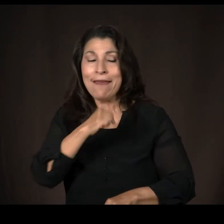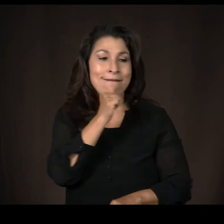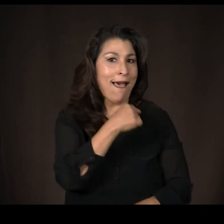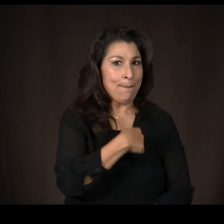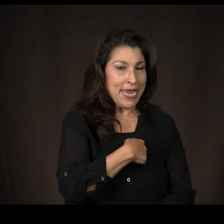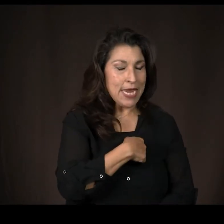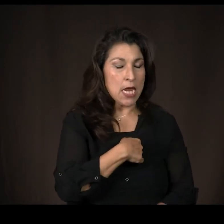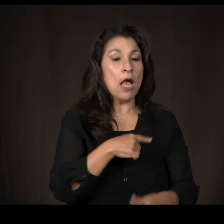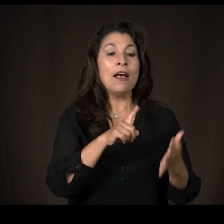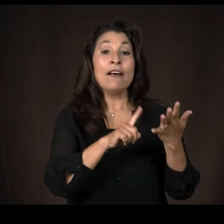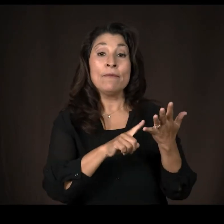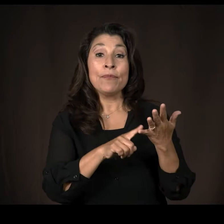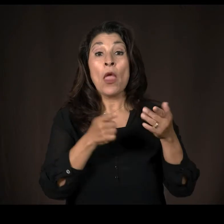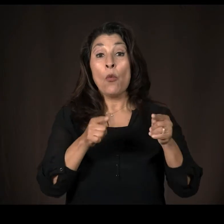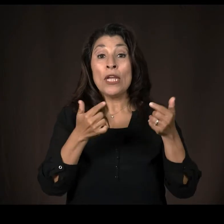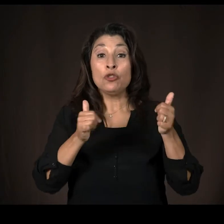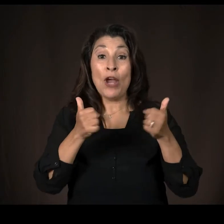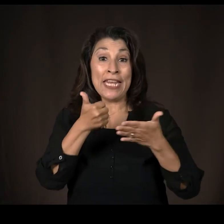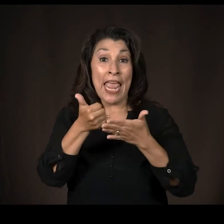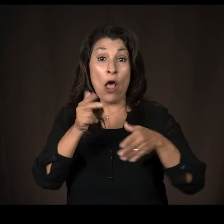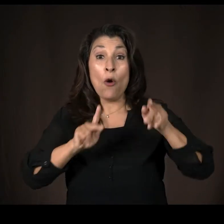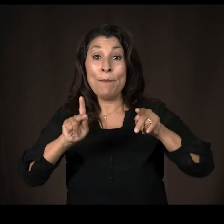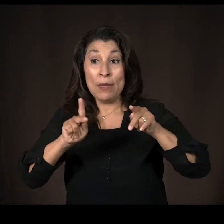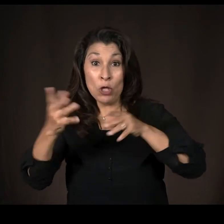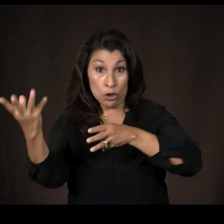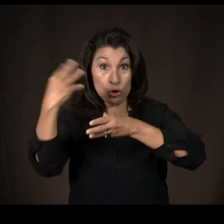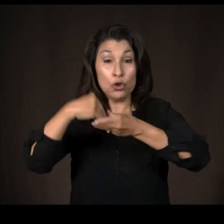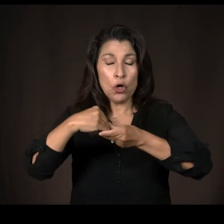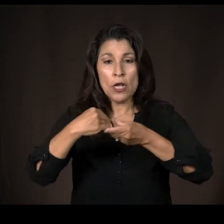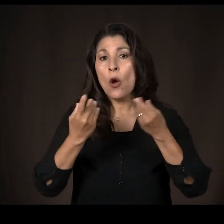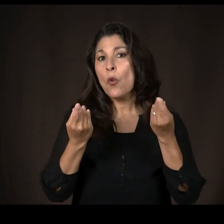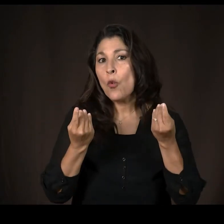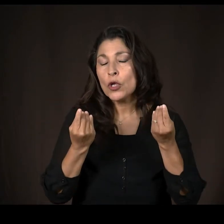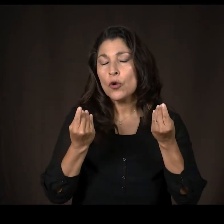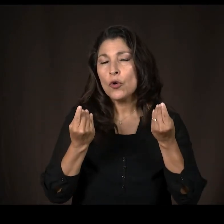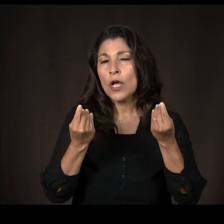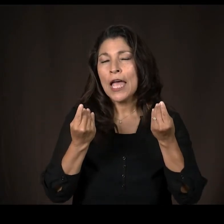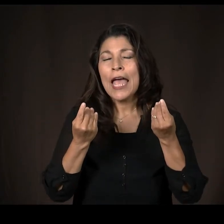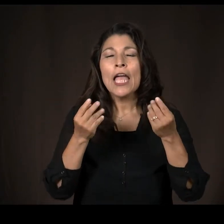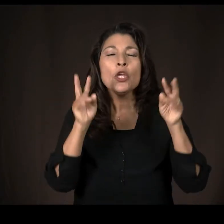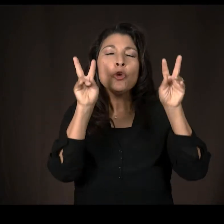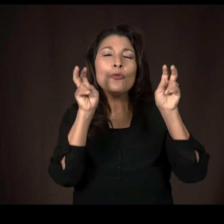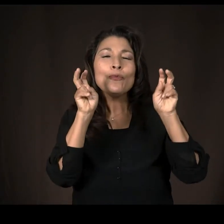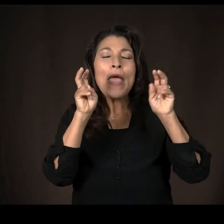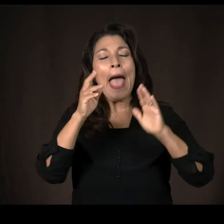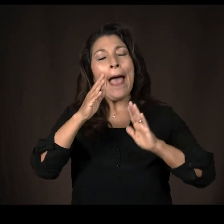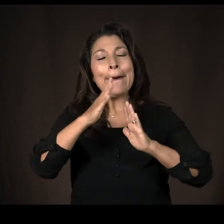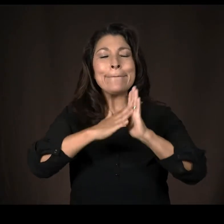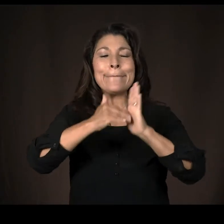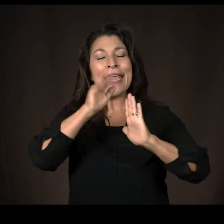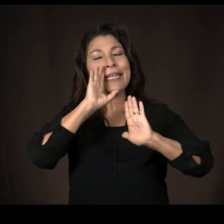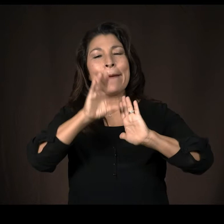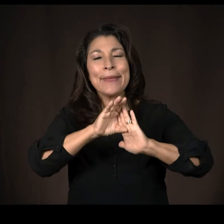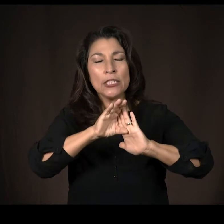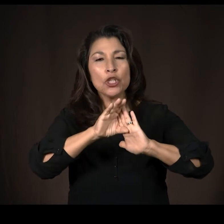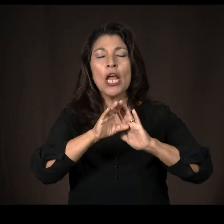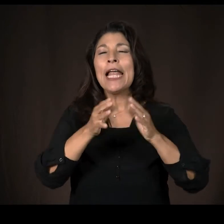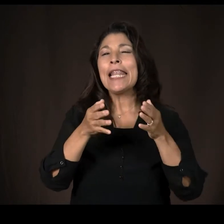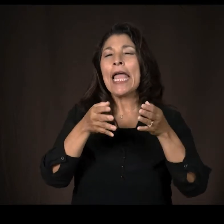5, the next thing you do when you're trying to help people get on board, you paint a picture of what needs to be